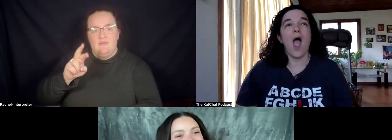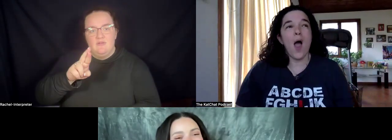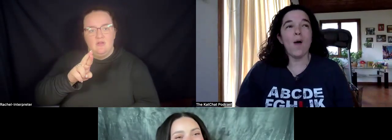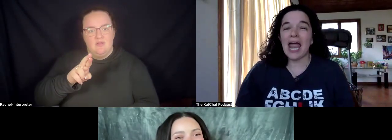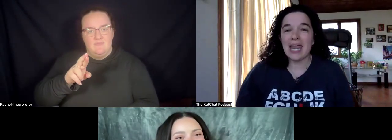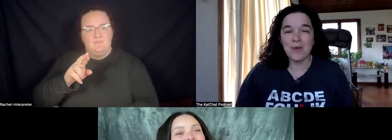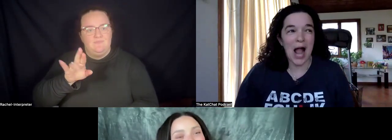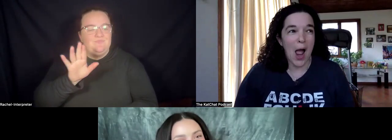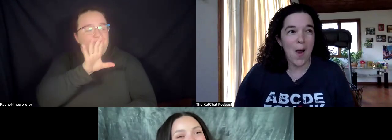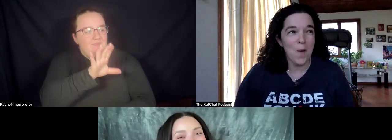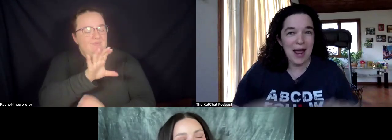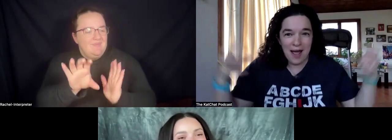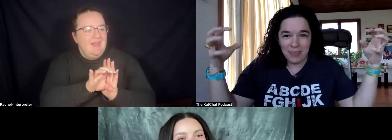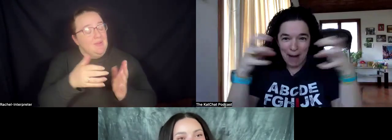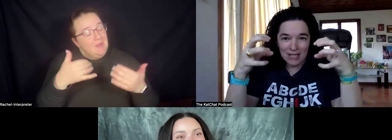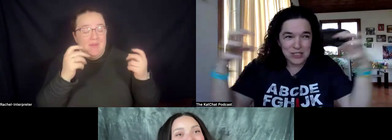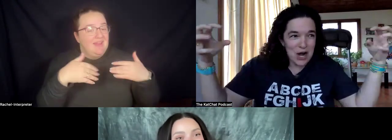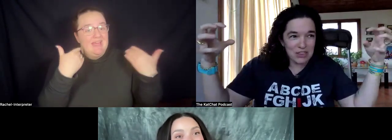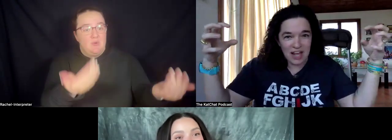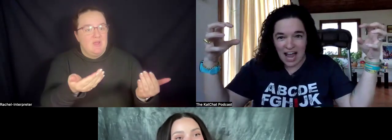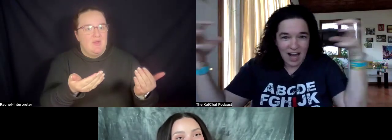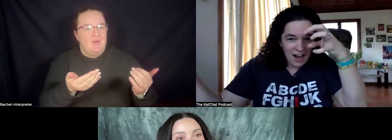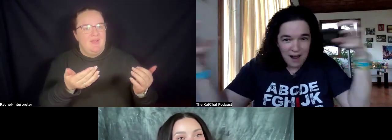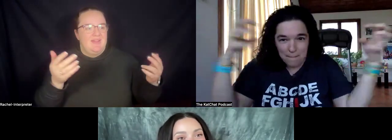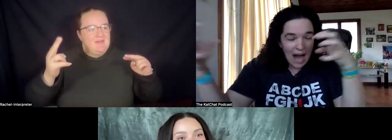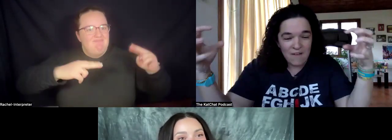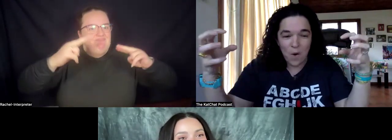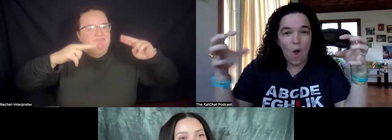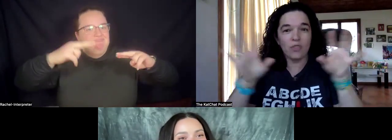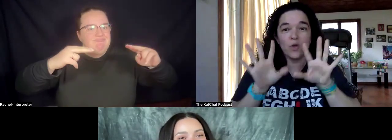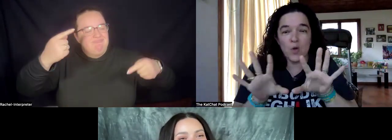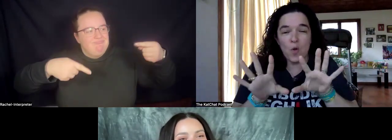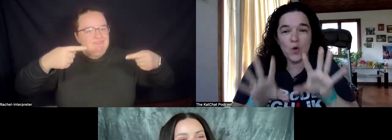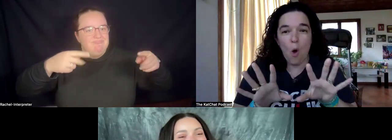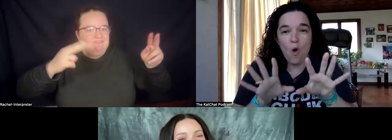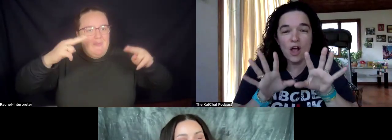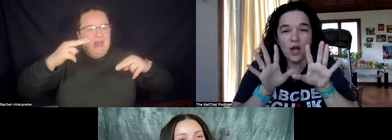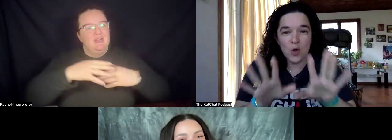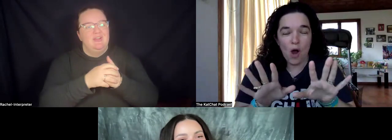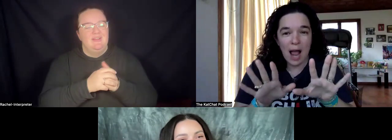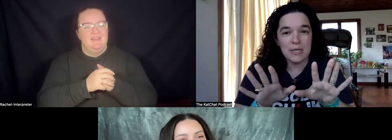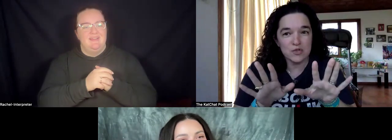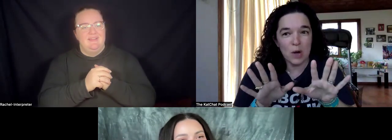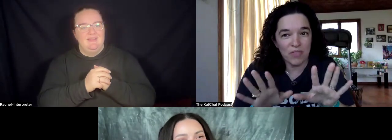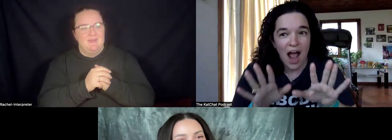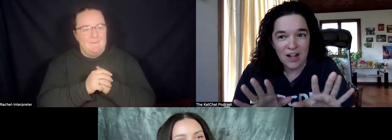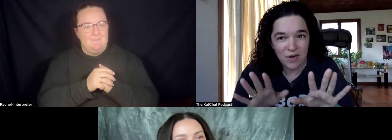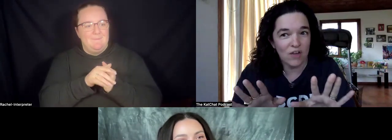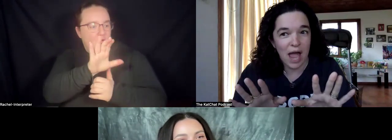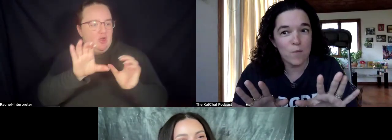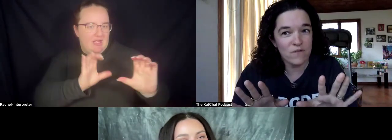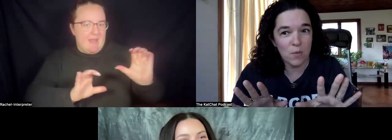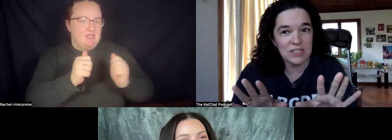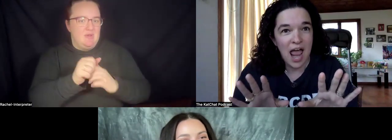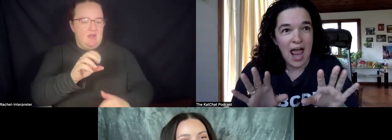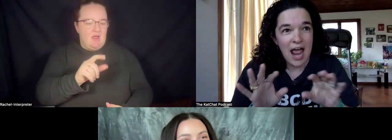Yeah. there. Okay, here we go. The banter, they're like back and forth. Your chemistry with Oliver